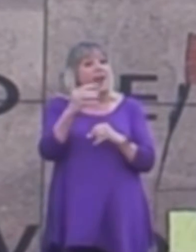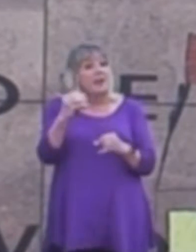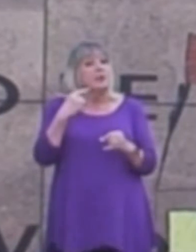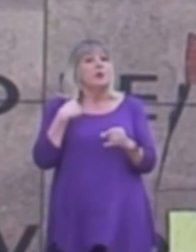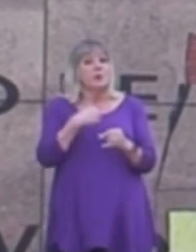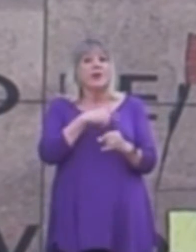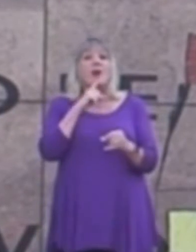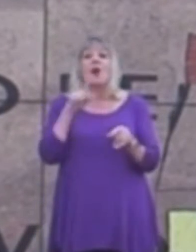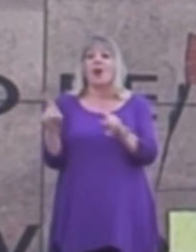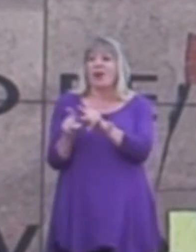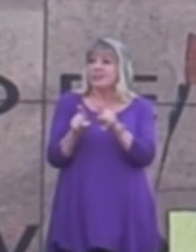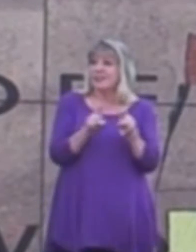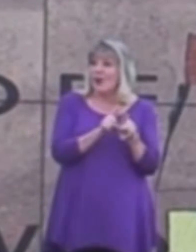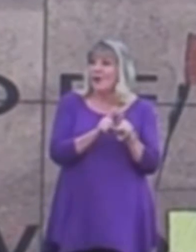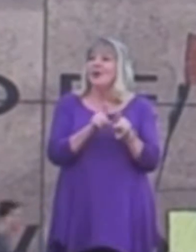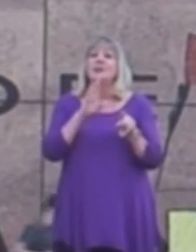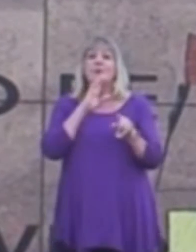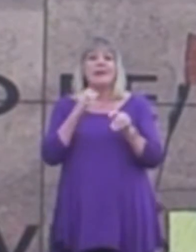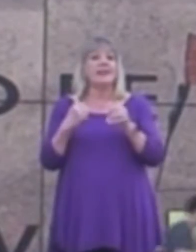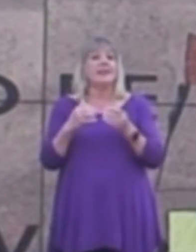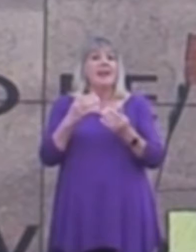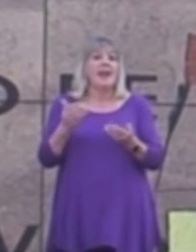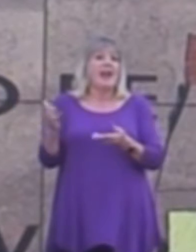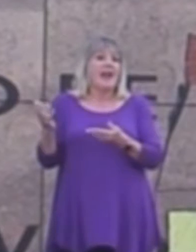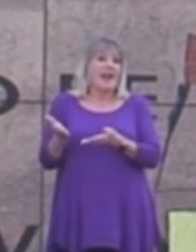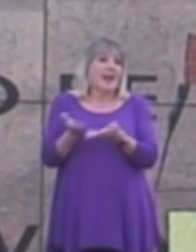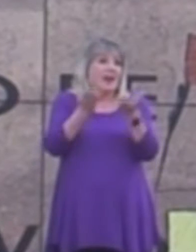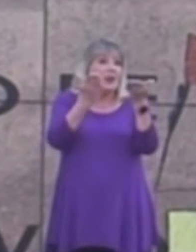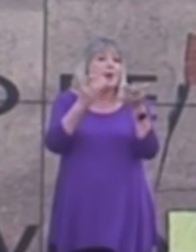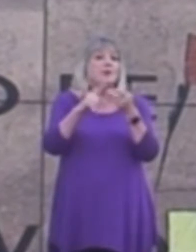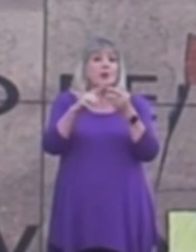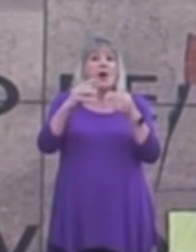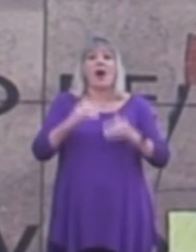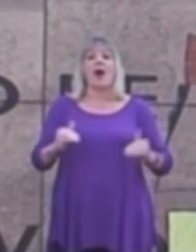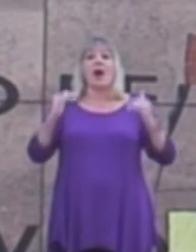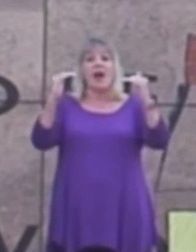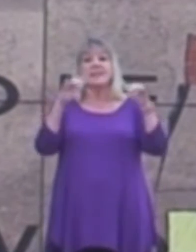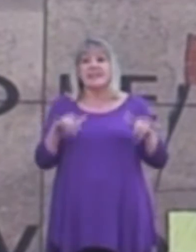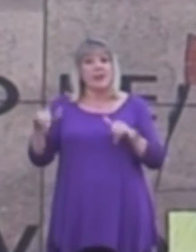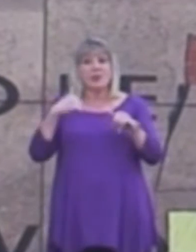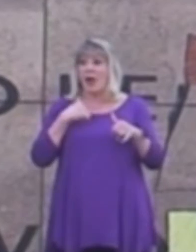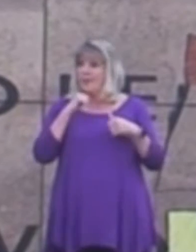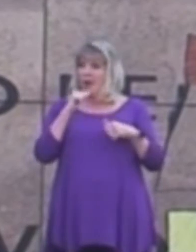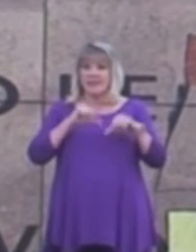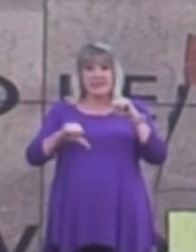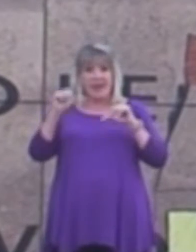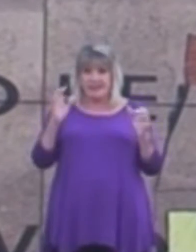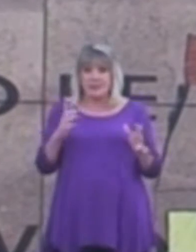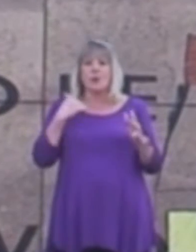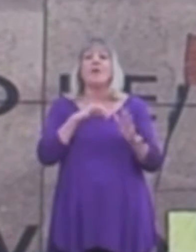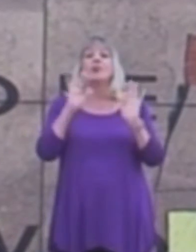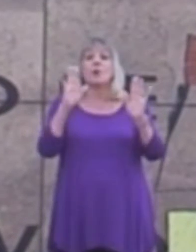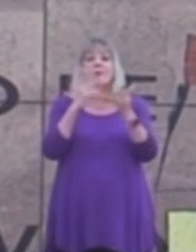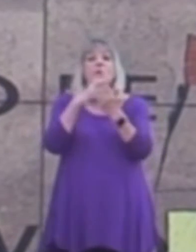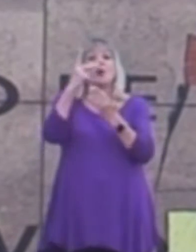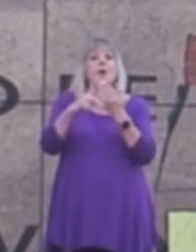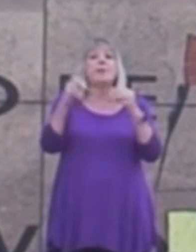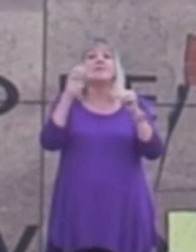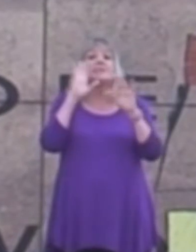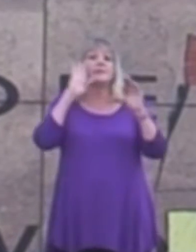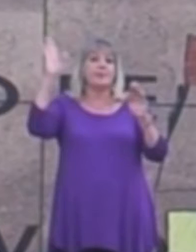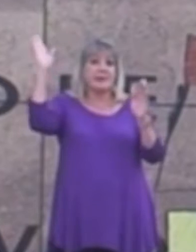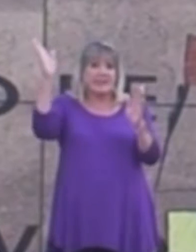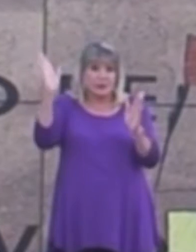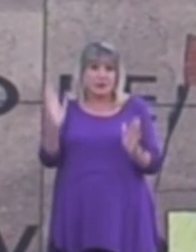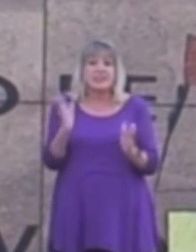And we are also to be held to a high standard. I'm not a scientist. We have a great program of speakers that we're about to see.